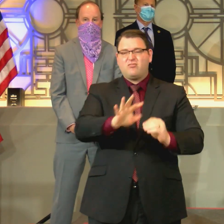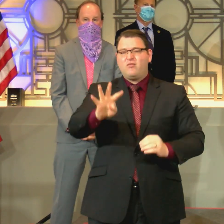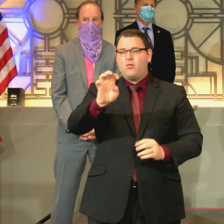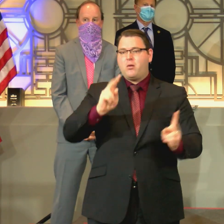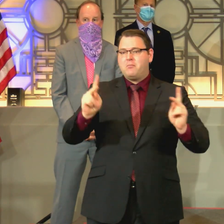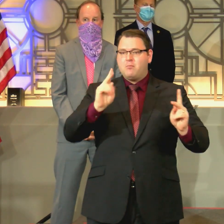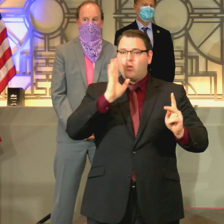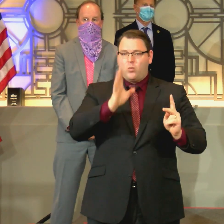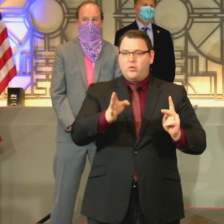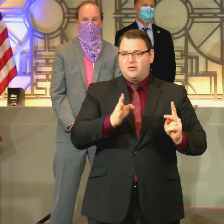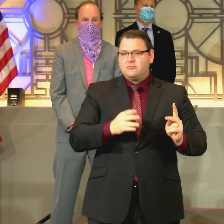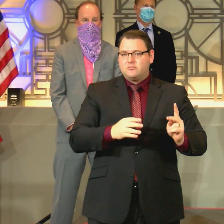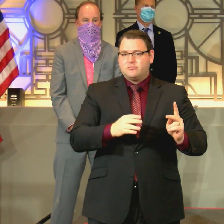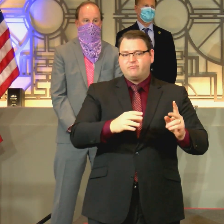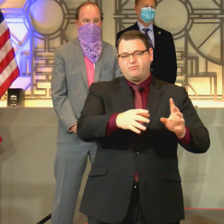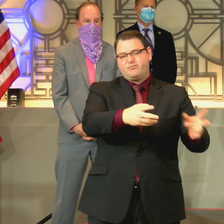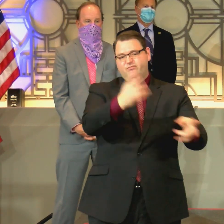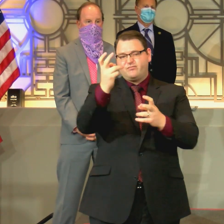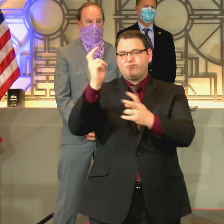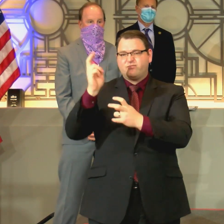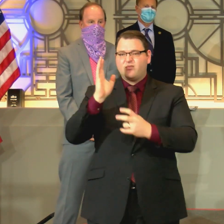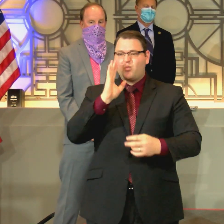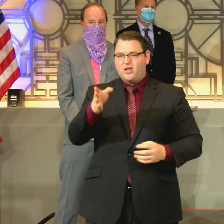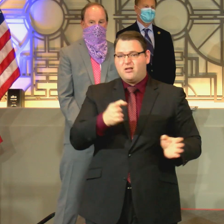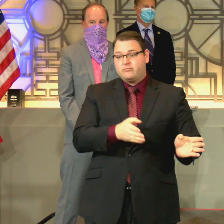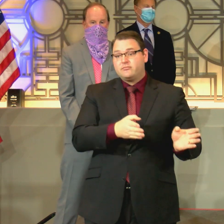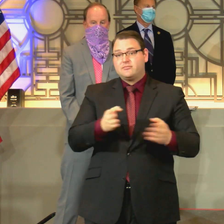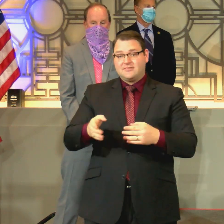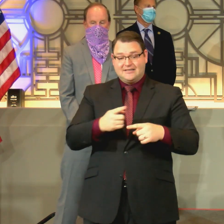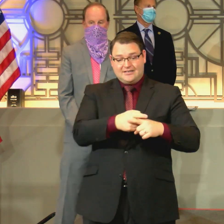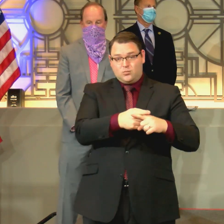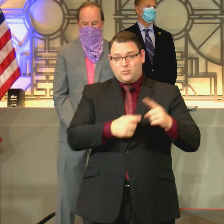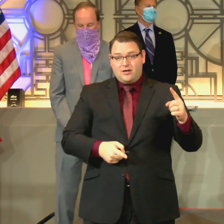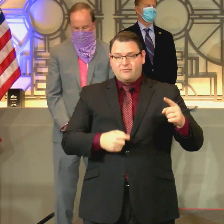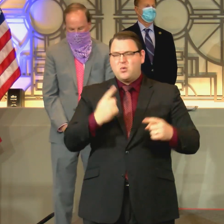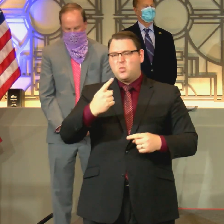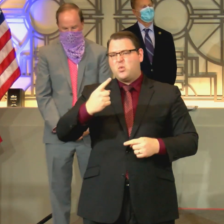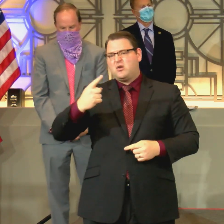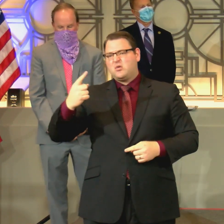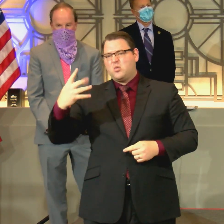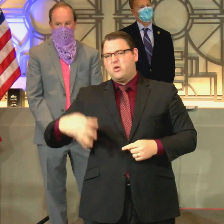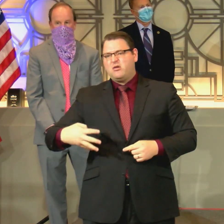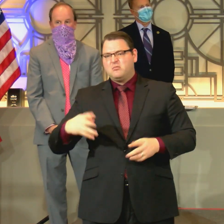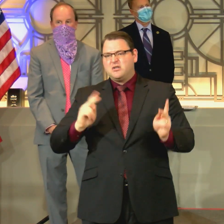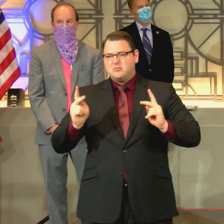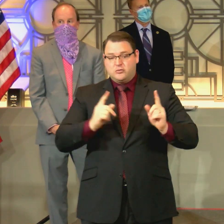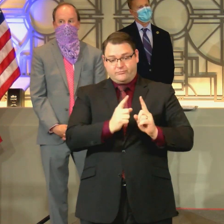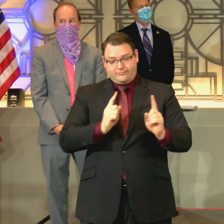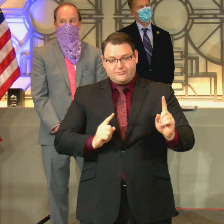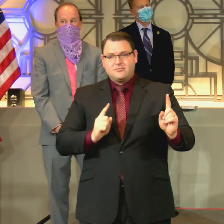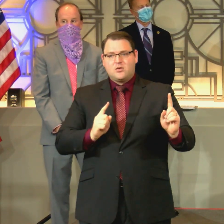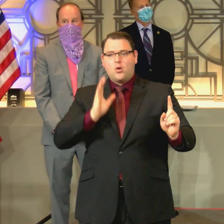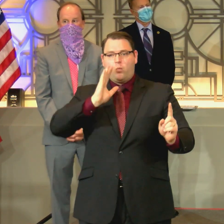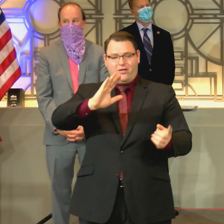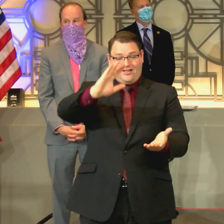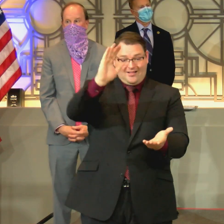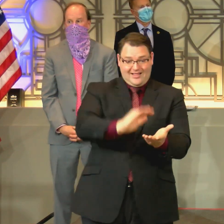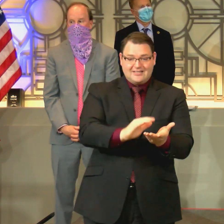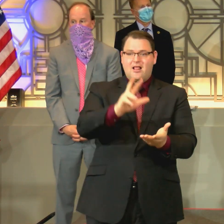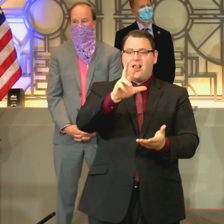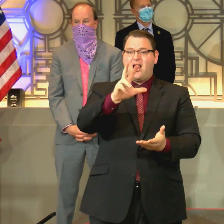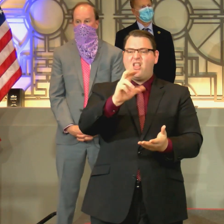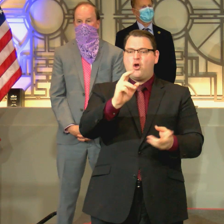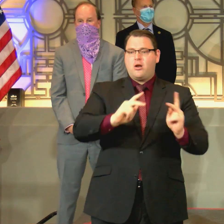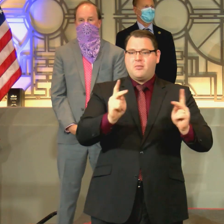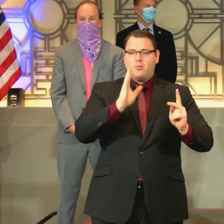it in half, from 2.5 people to 1.25 people, it drops down to about 30. Okay, that's greater